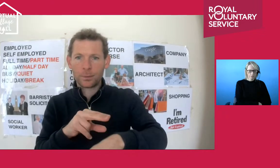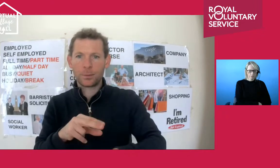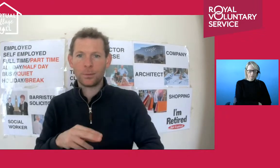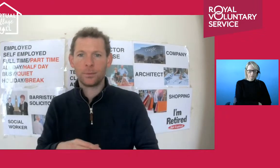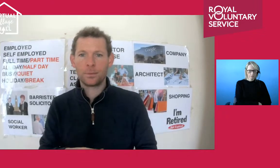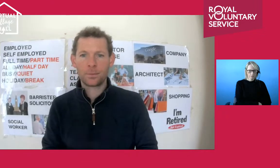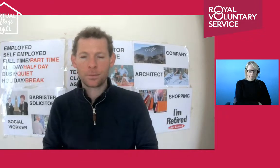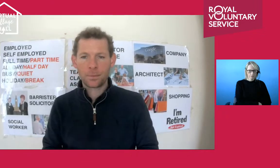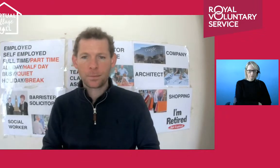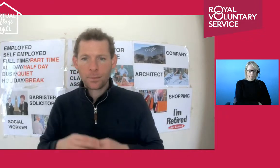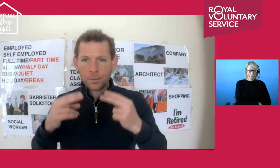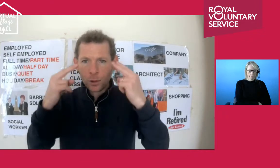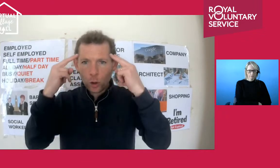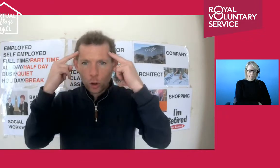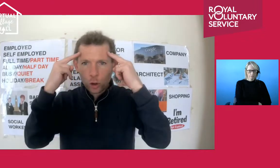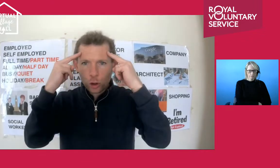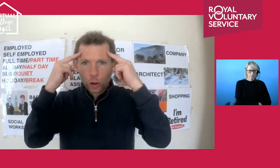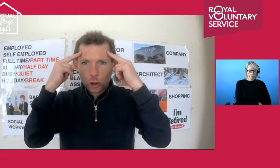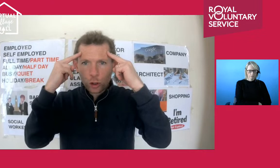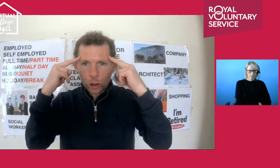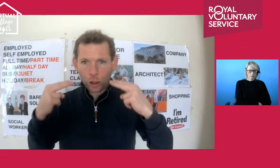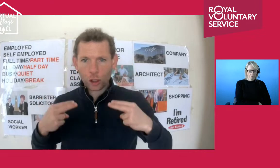doctor,